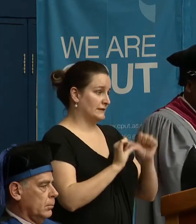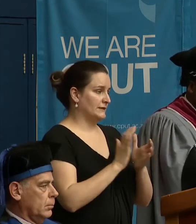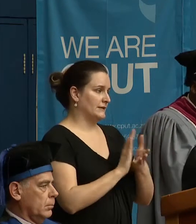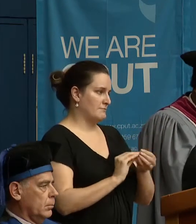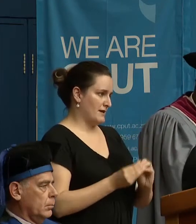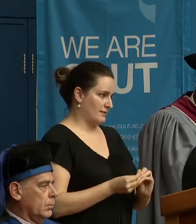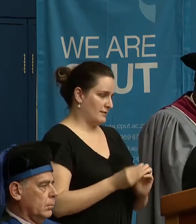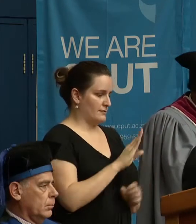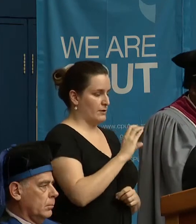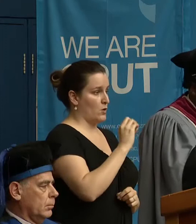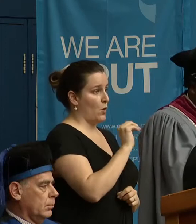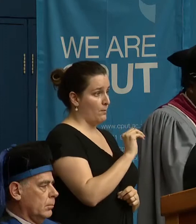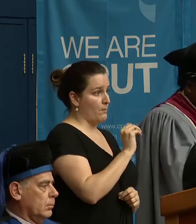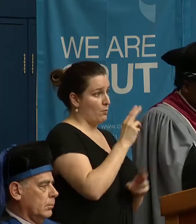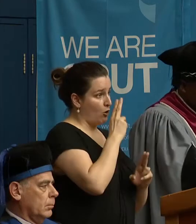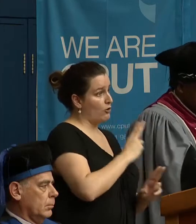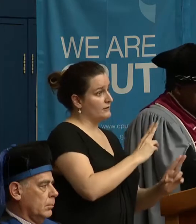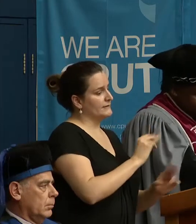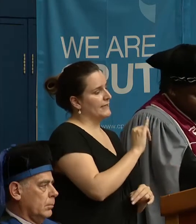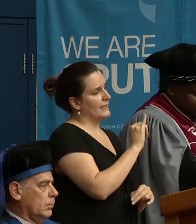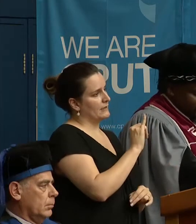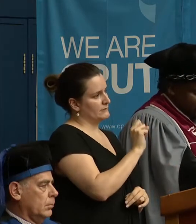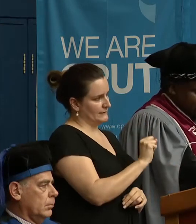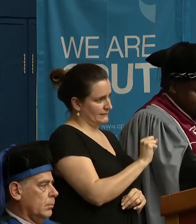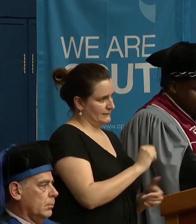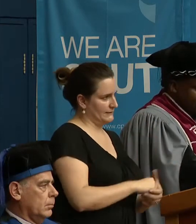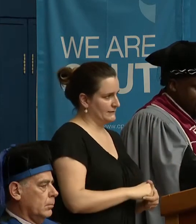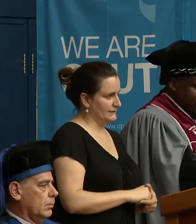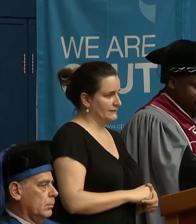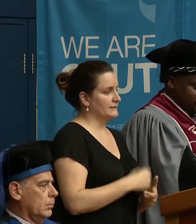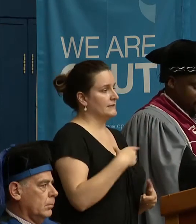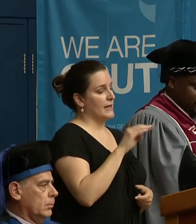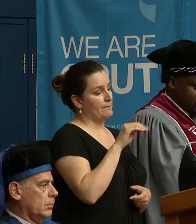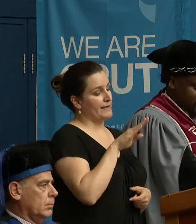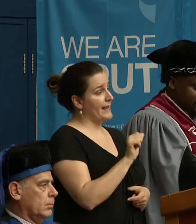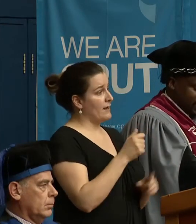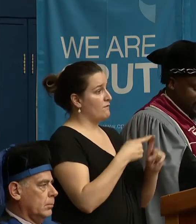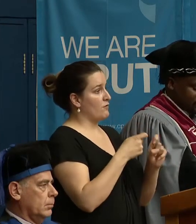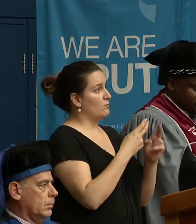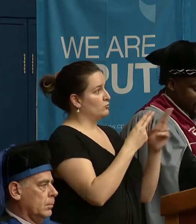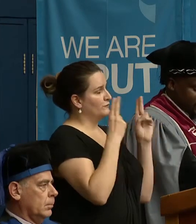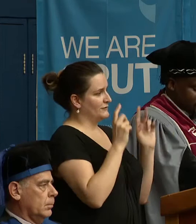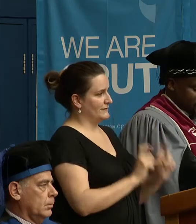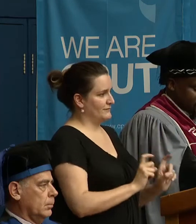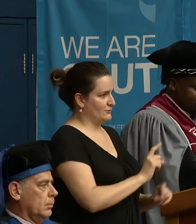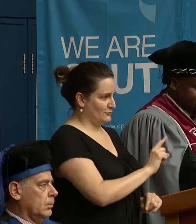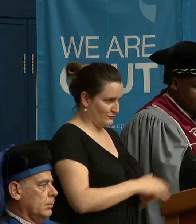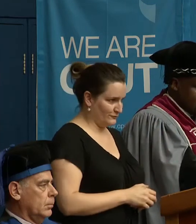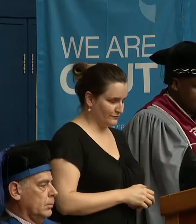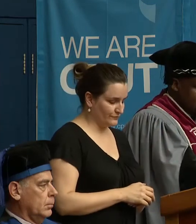BCom honors in information systems, and an MBA from the University of Cape Town Graduate